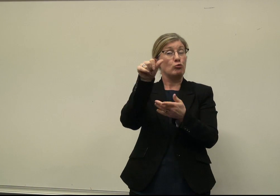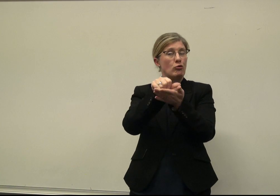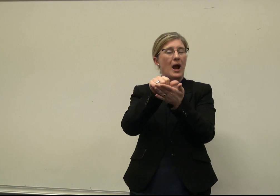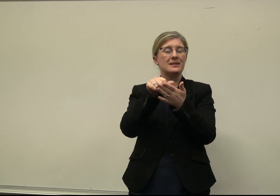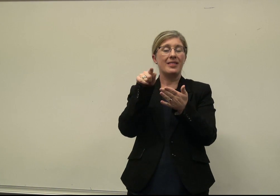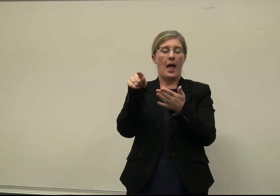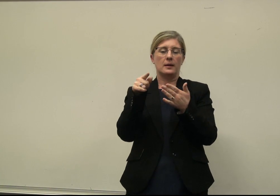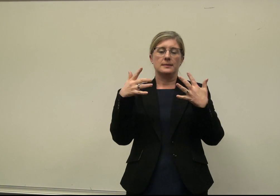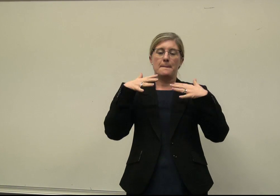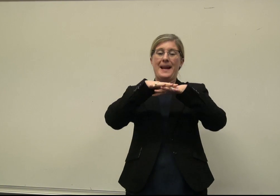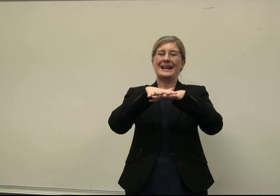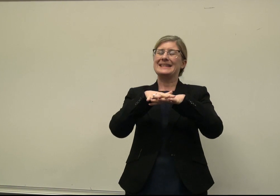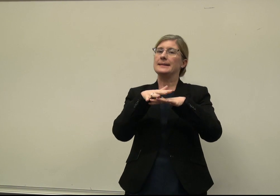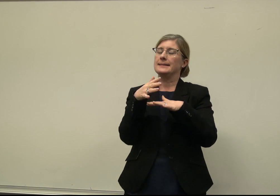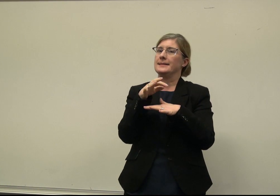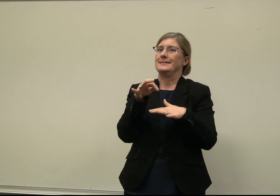open